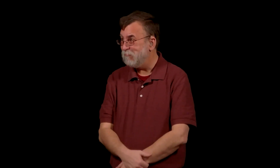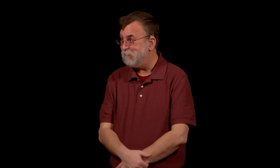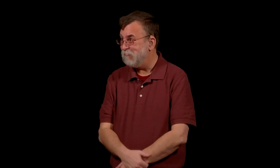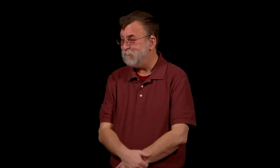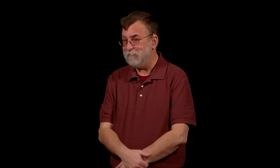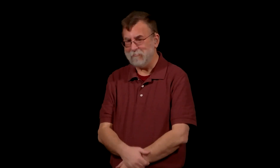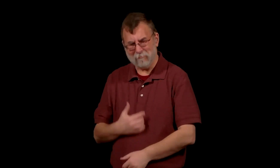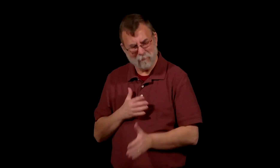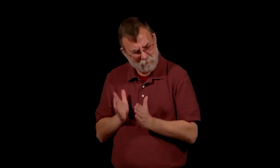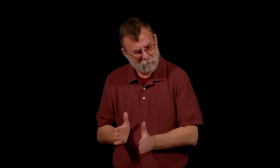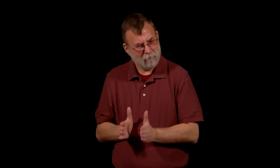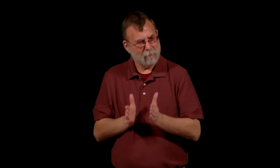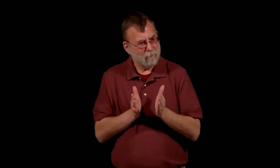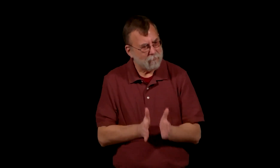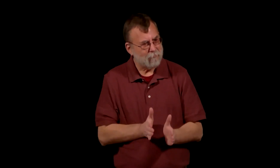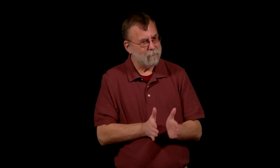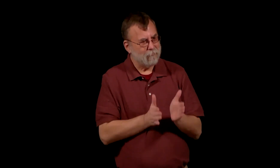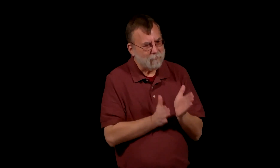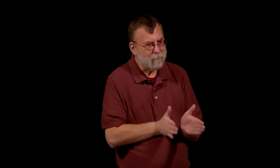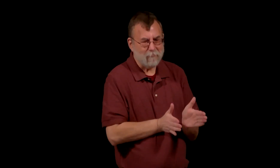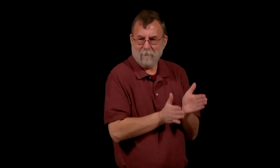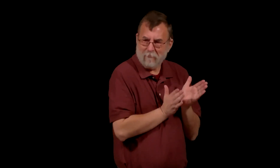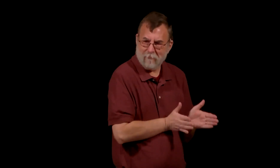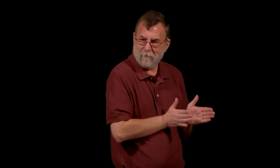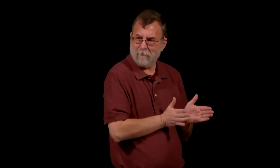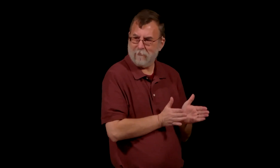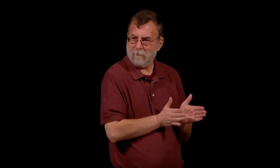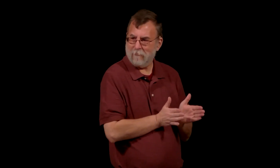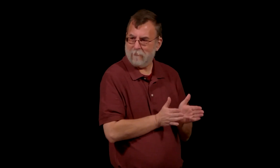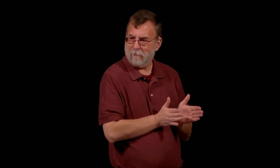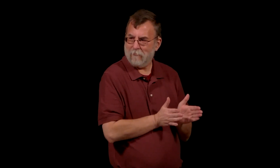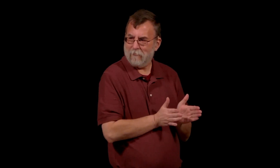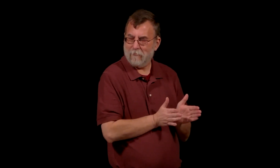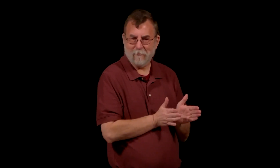on 1 second. I'm still working. I'm still planning.